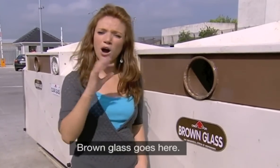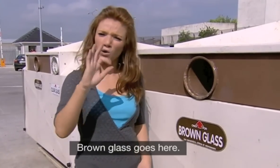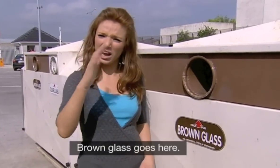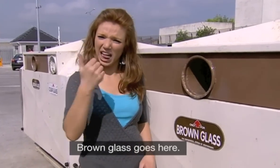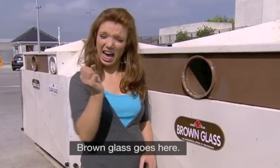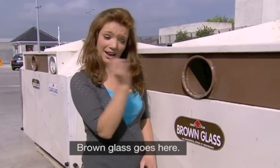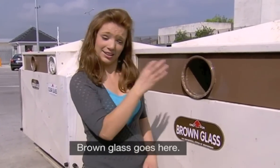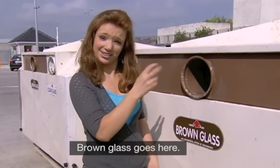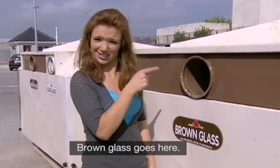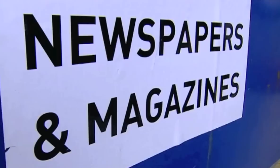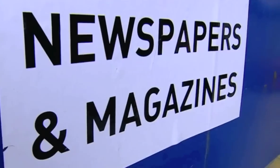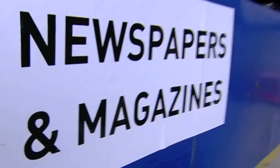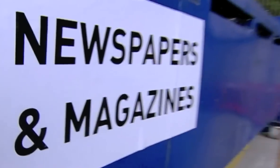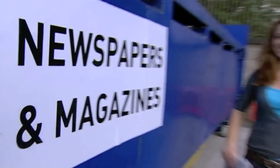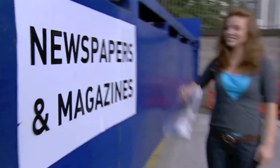Brown glass goes here.